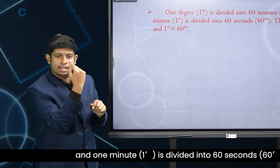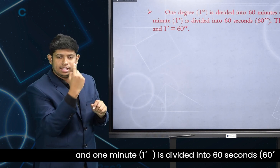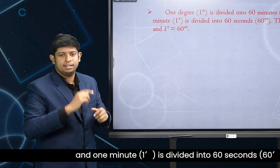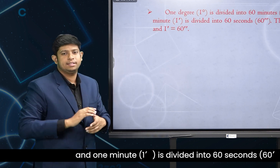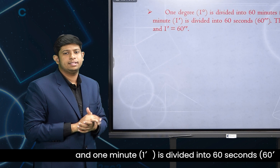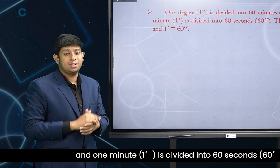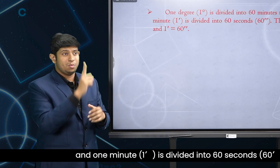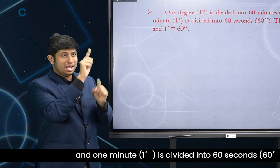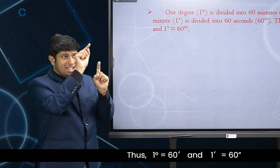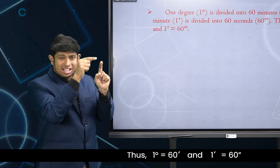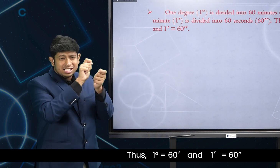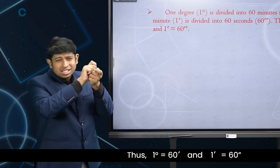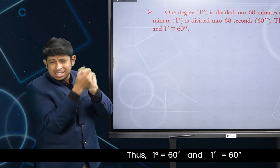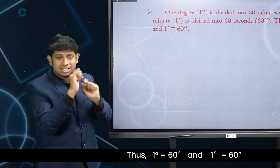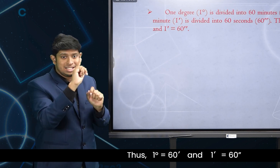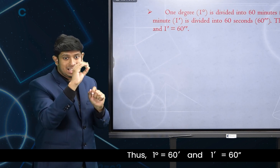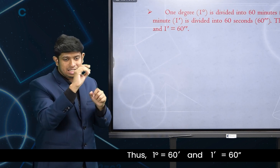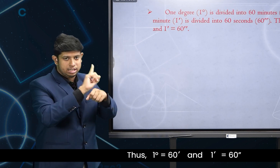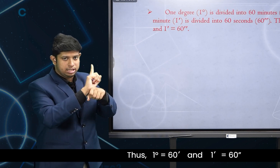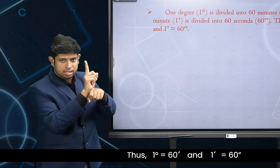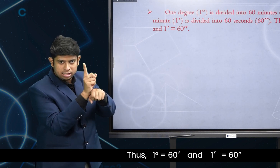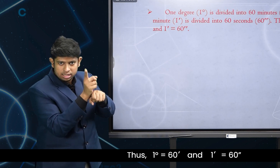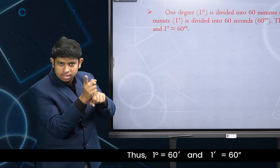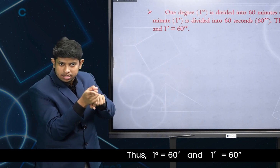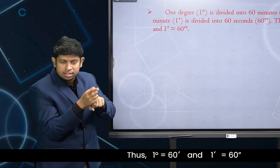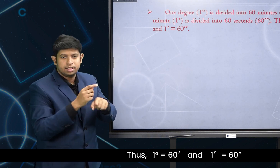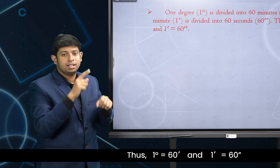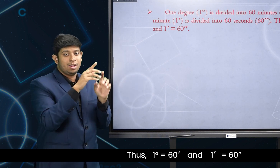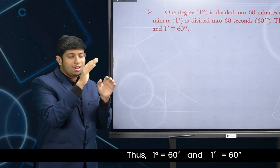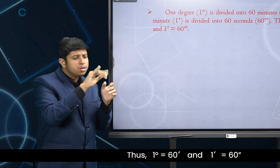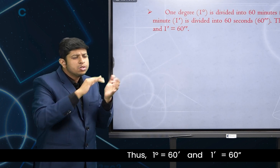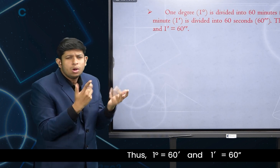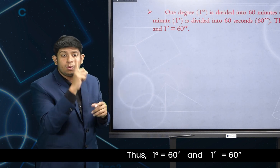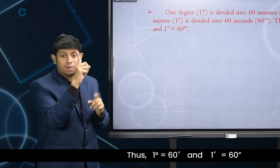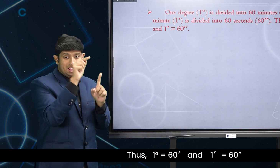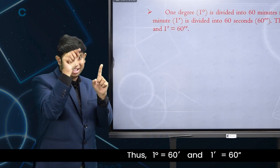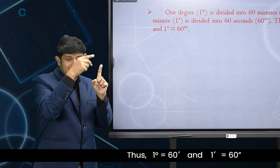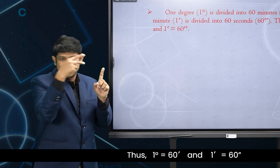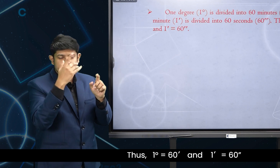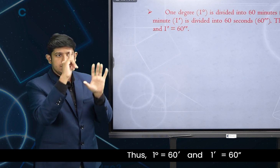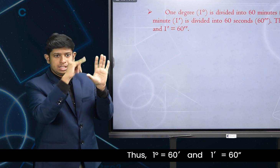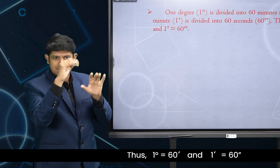seconds. Thus, 1 degree is equal to 60 minutes and 1 minute is equal to 60 seconds.